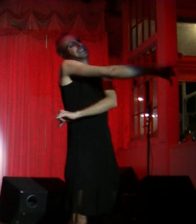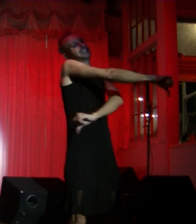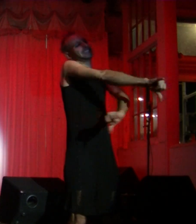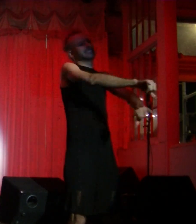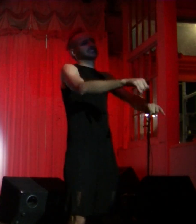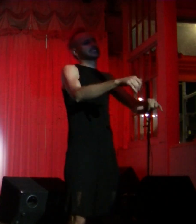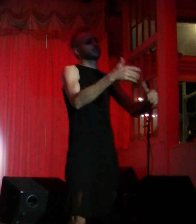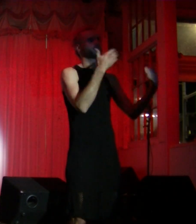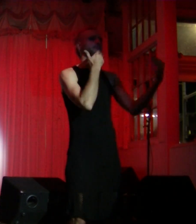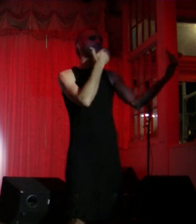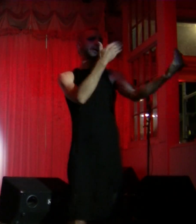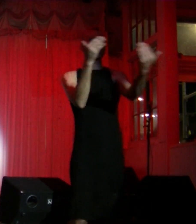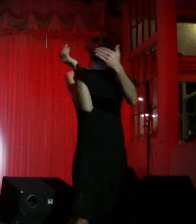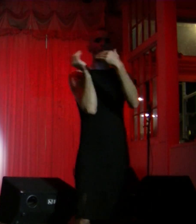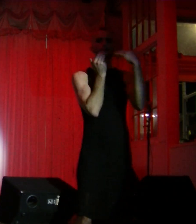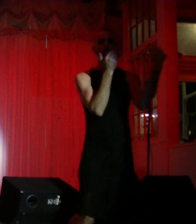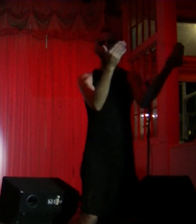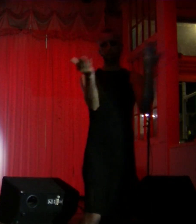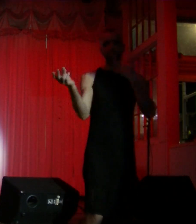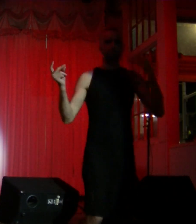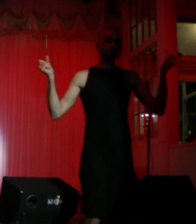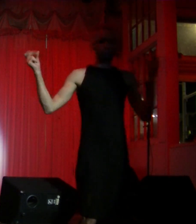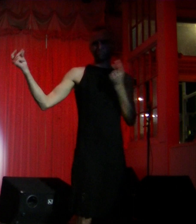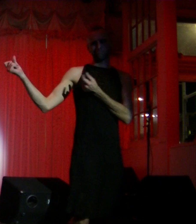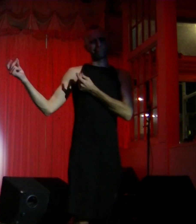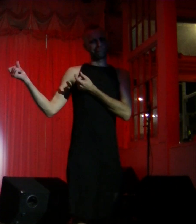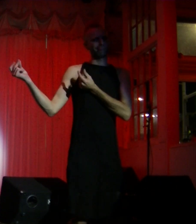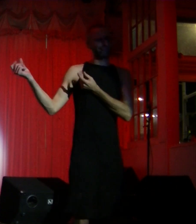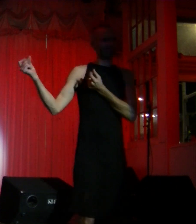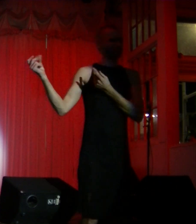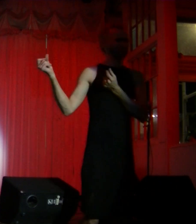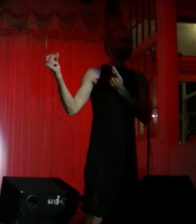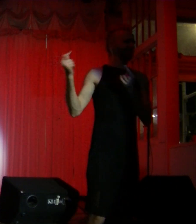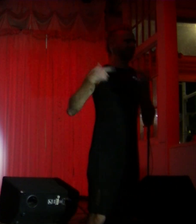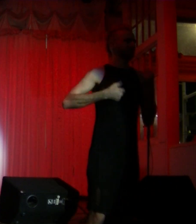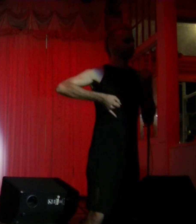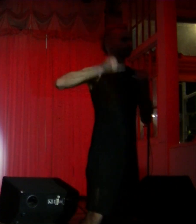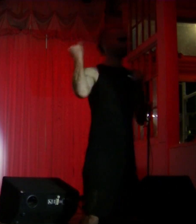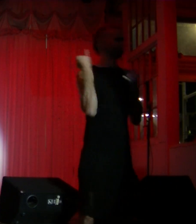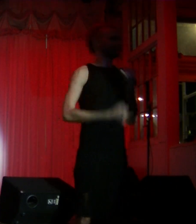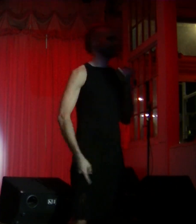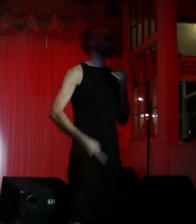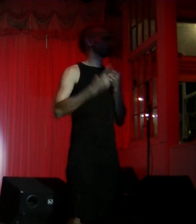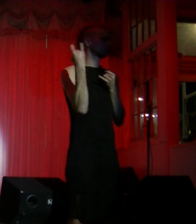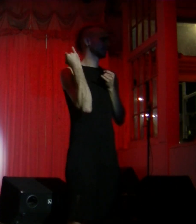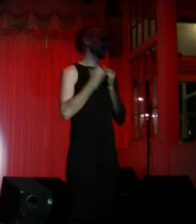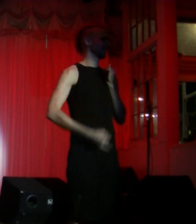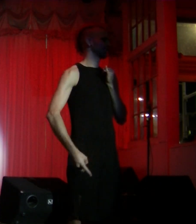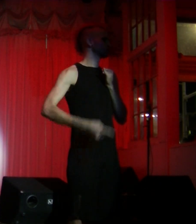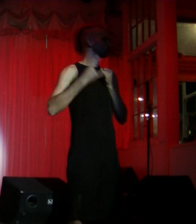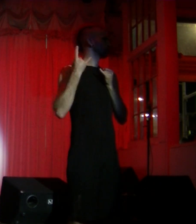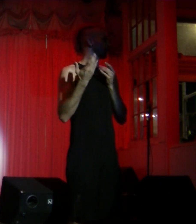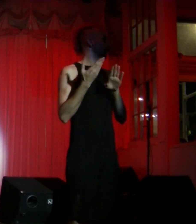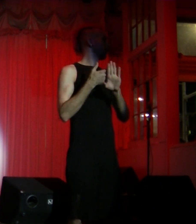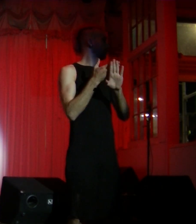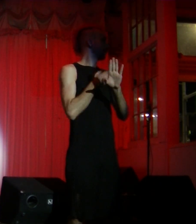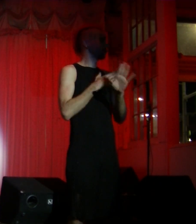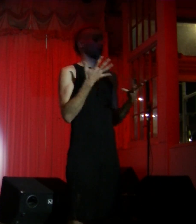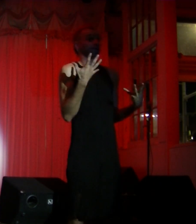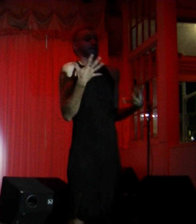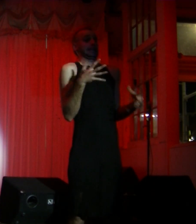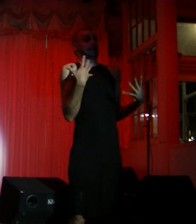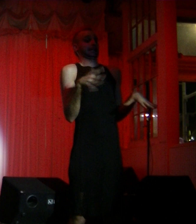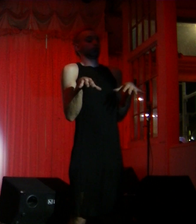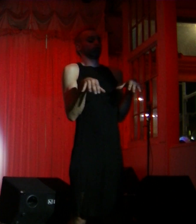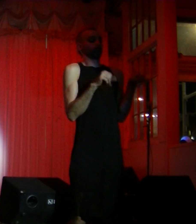So I got one last poem. and wanted to say before I dipped